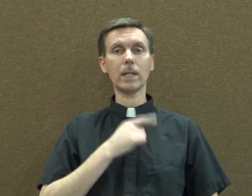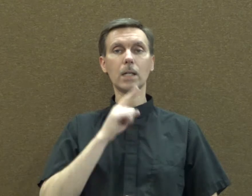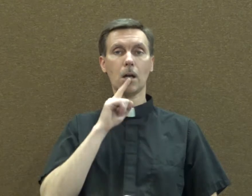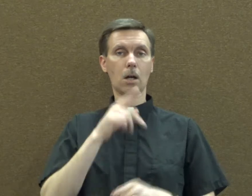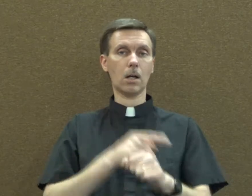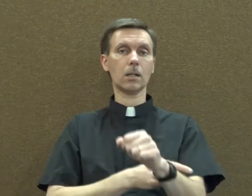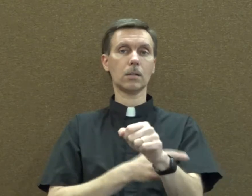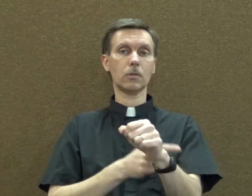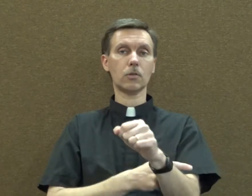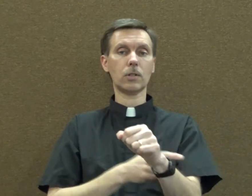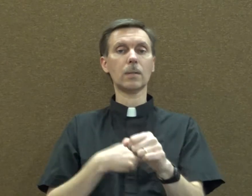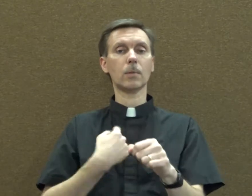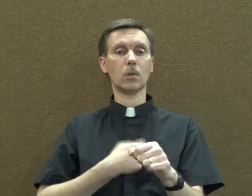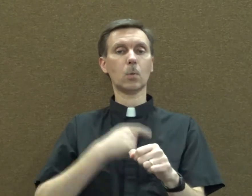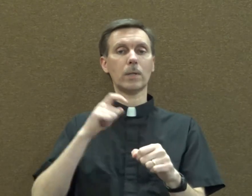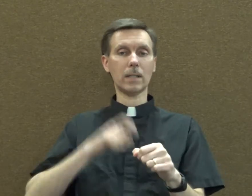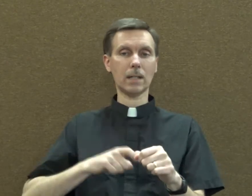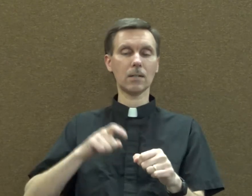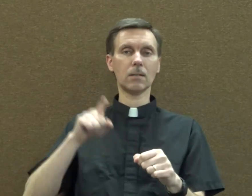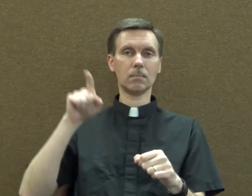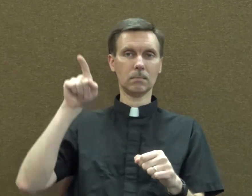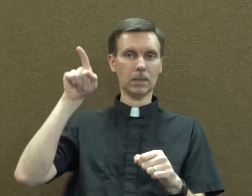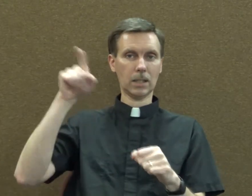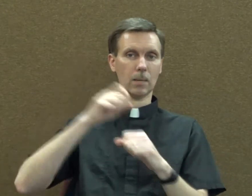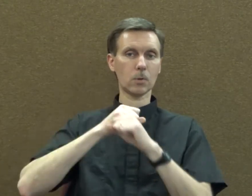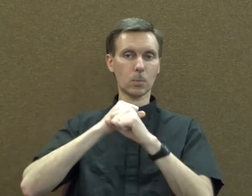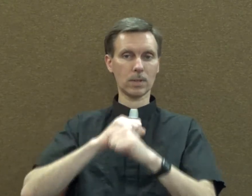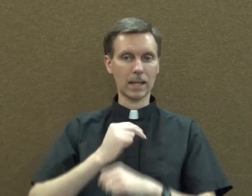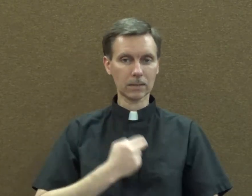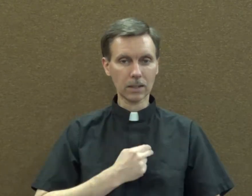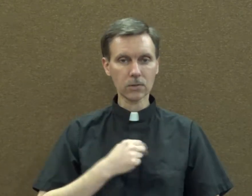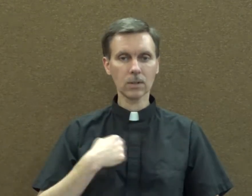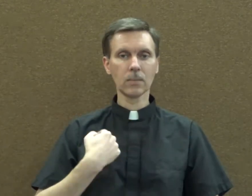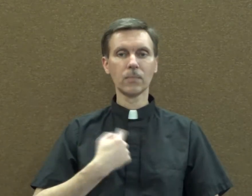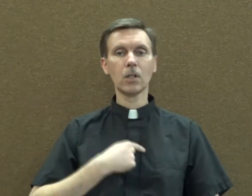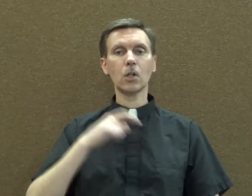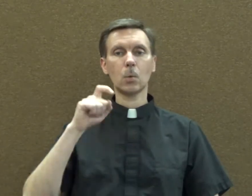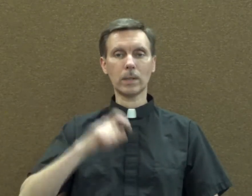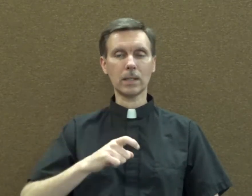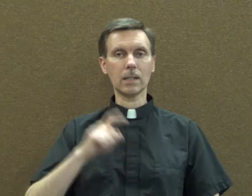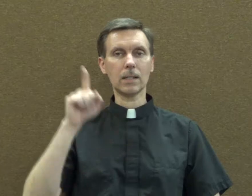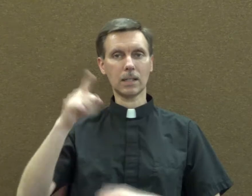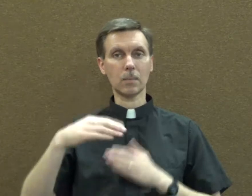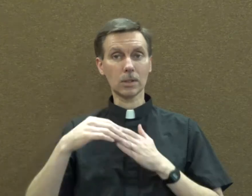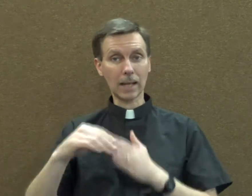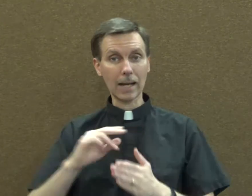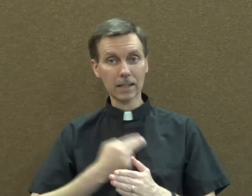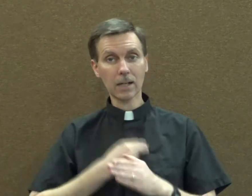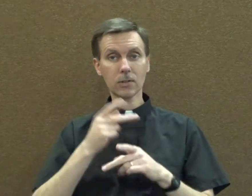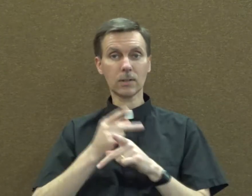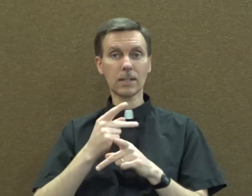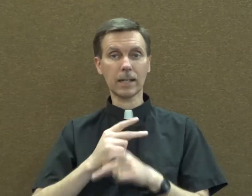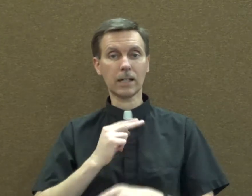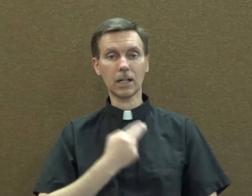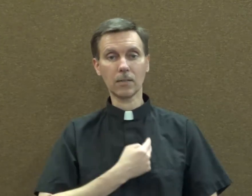We are the sheep. We need Him to protect us. We need Him to guide us, to take care of